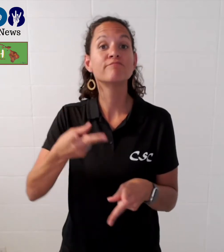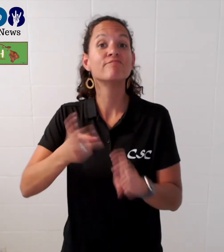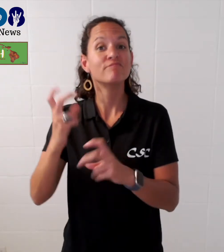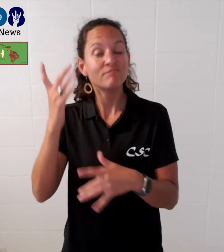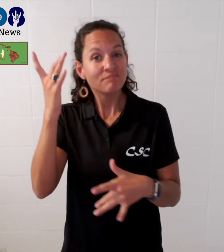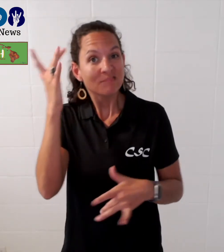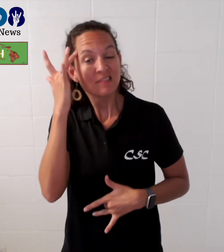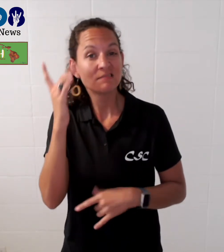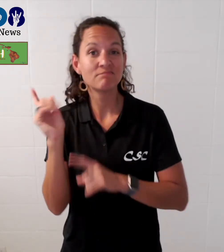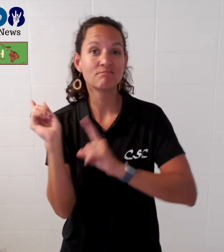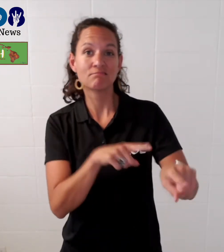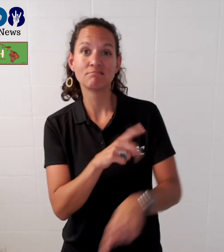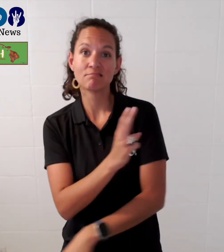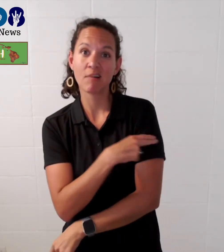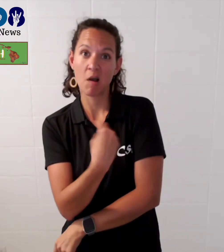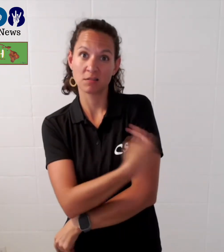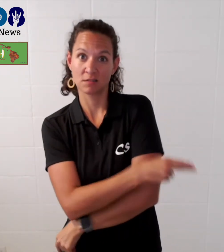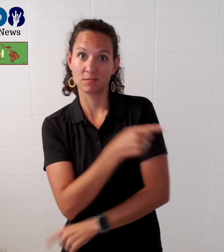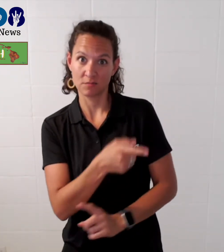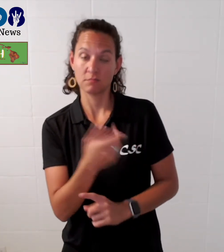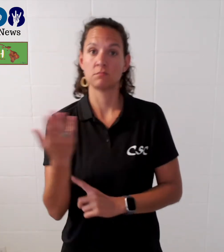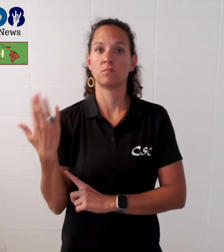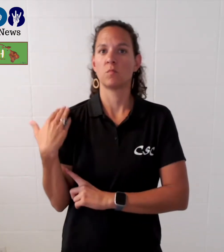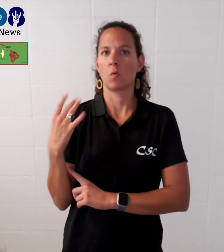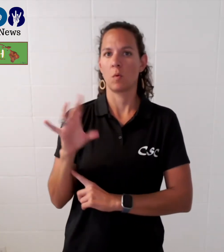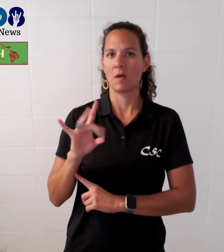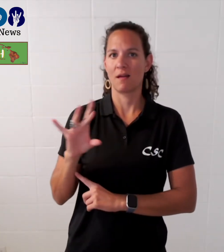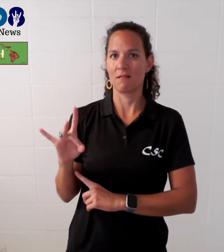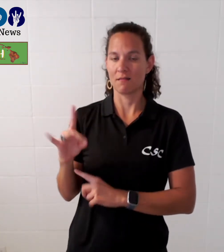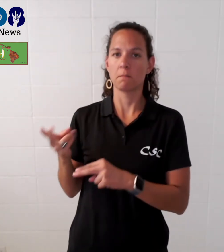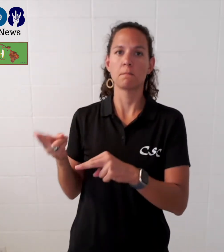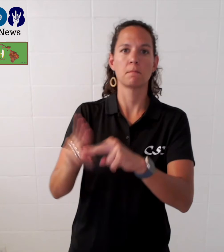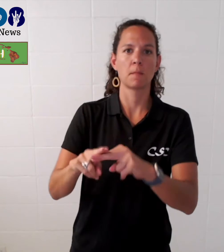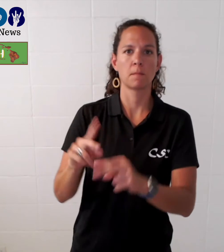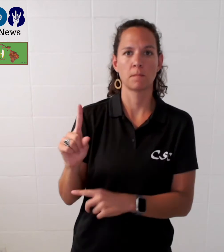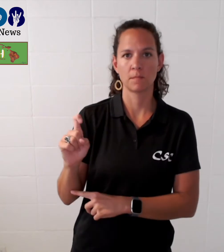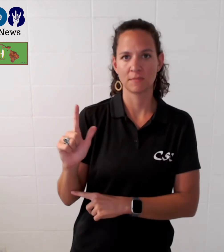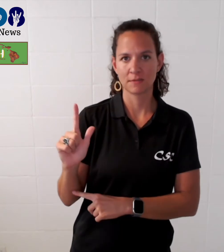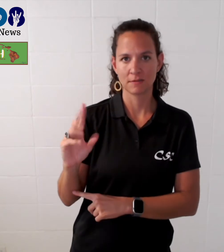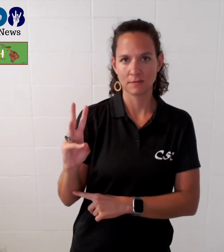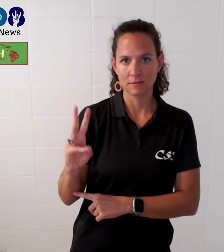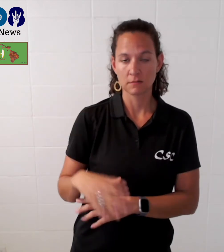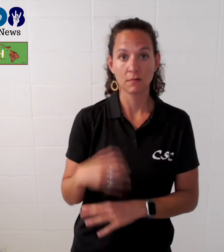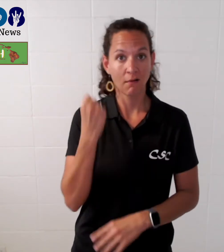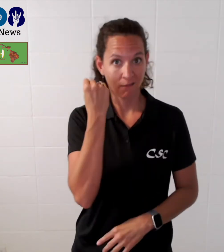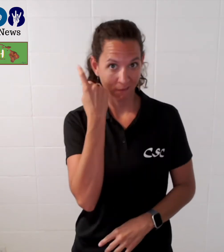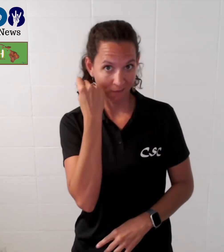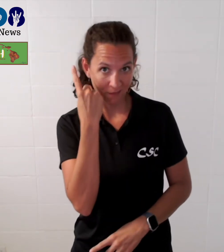Hospitalization numbers have increased from 88 to 126. However,